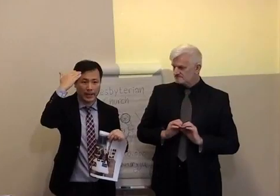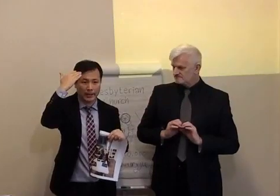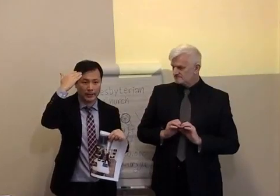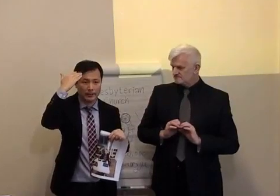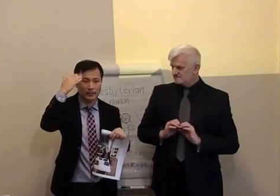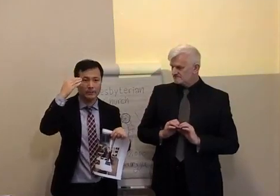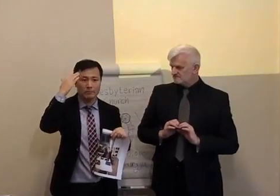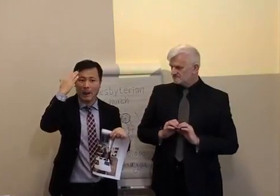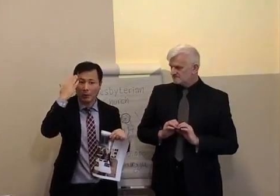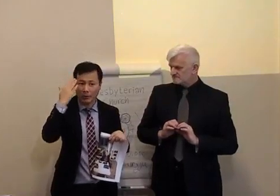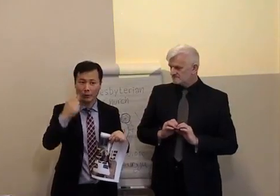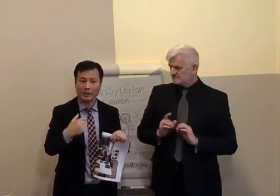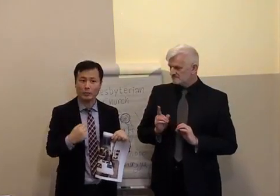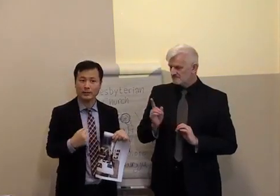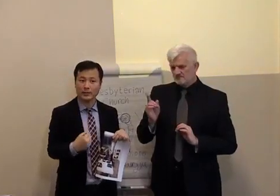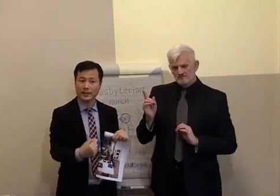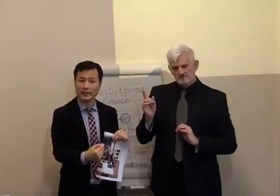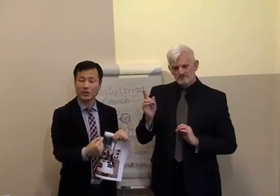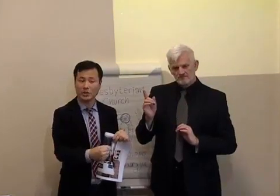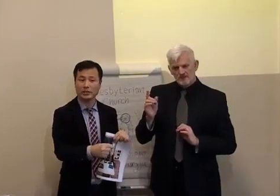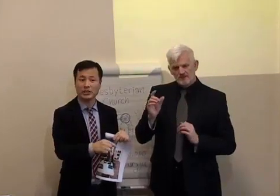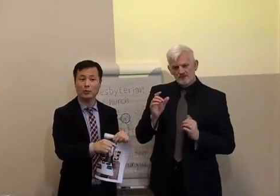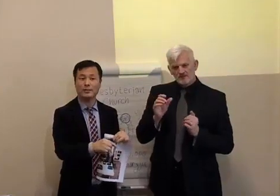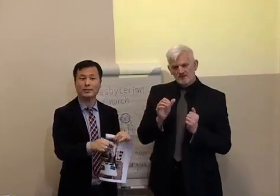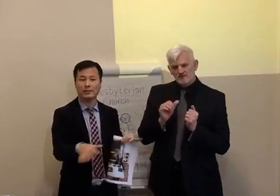had memory when he was attending church when he was a child.